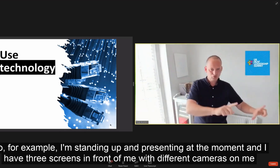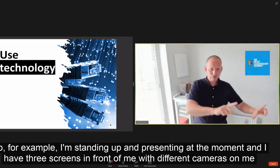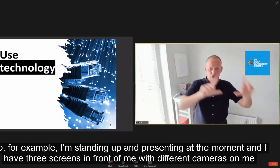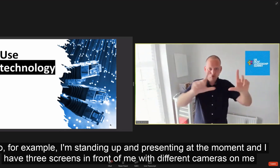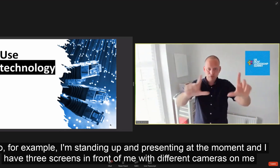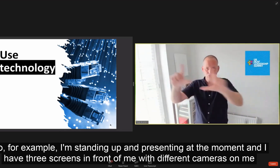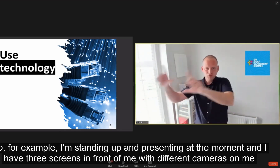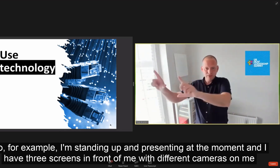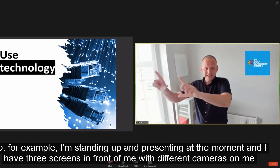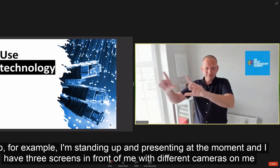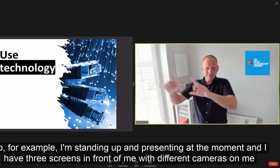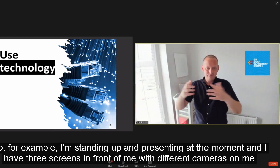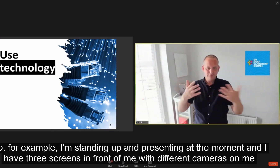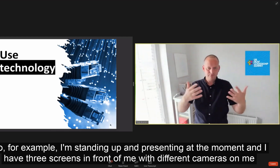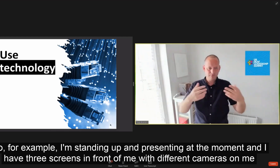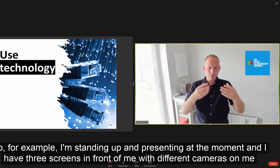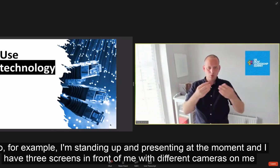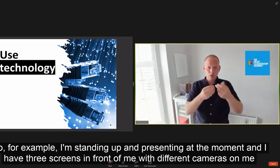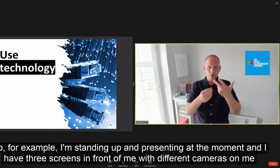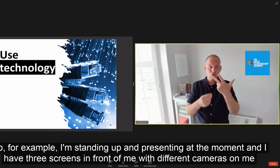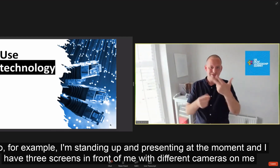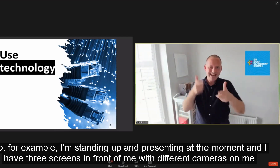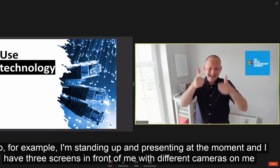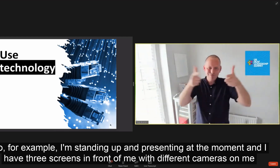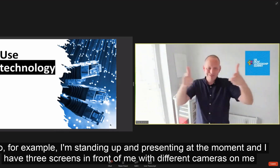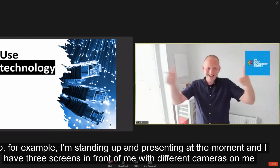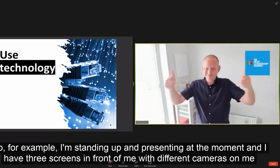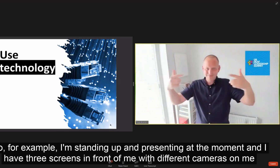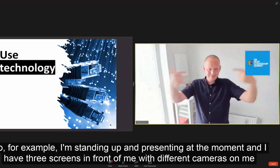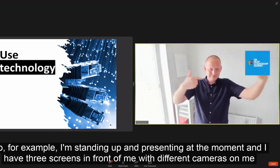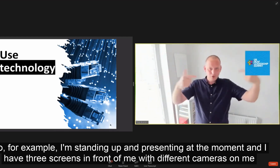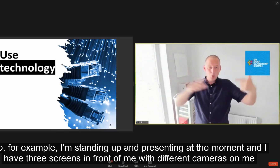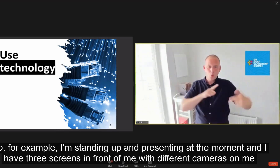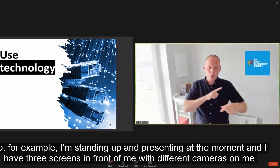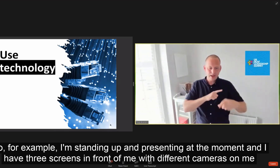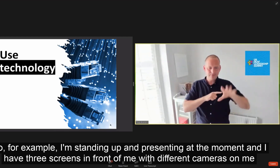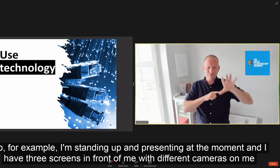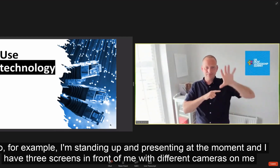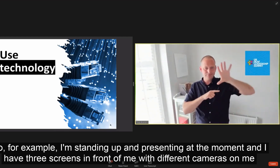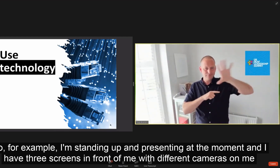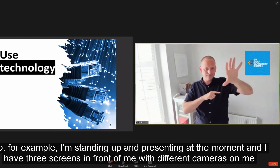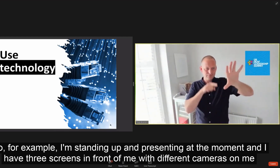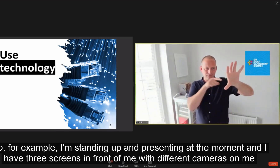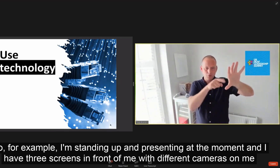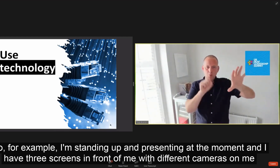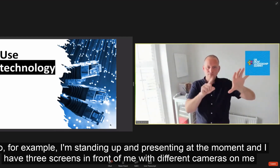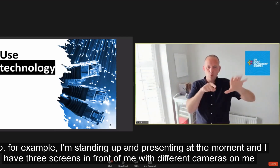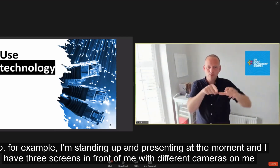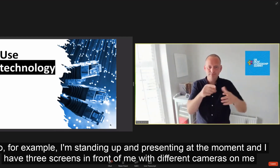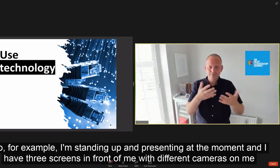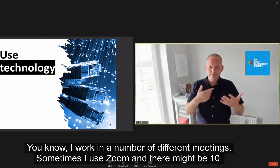up presenting at the moment, and I have 3 screens in front of me with 3 different cameras on me. And